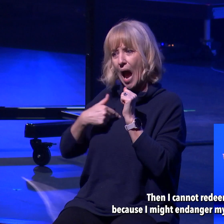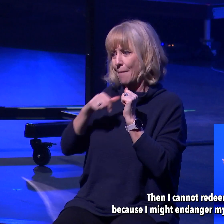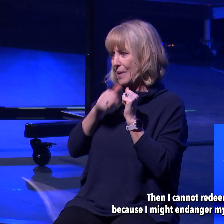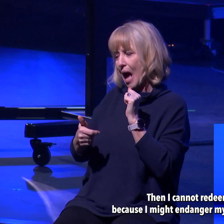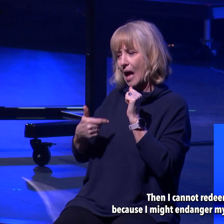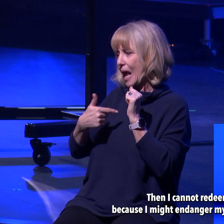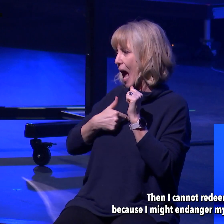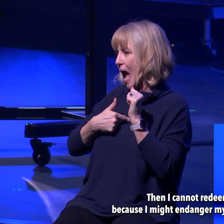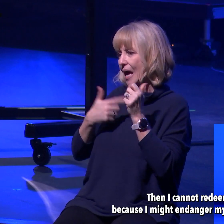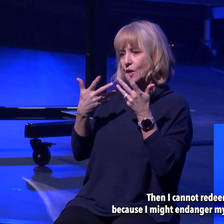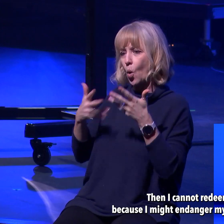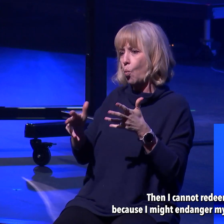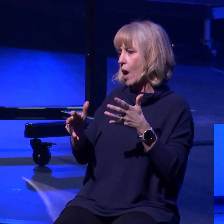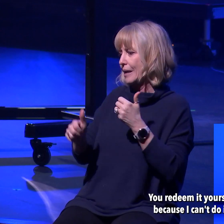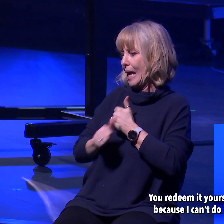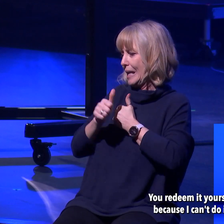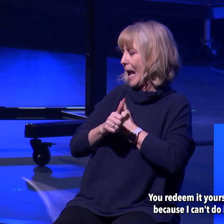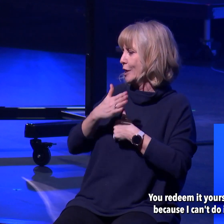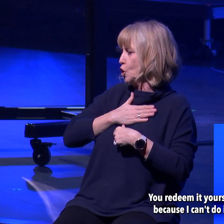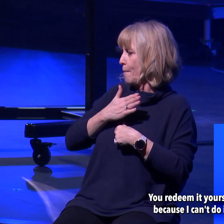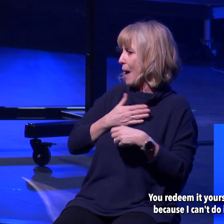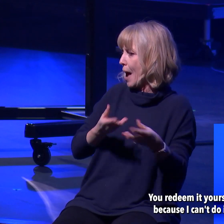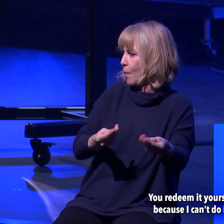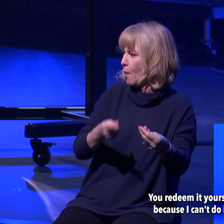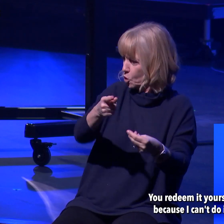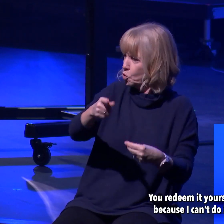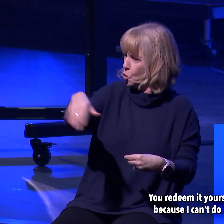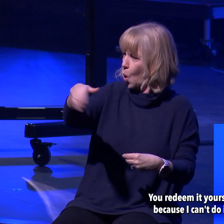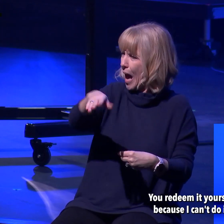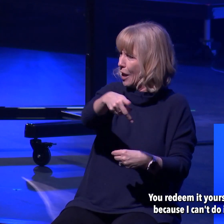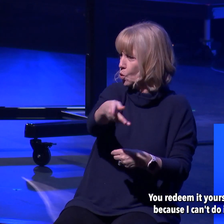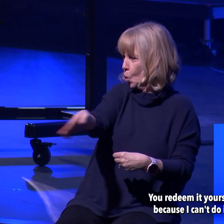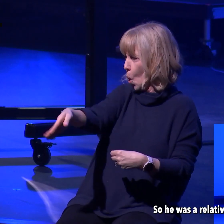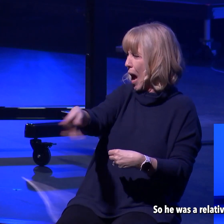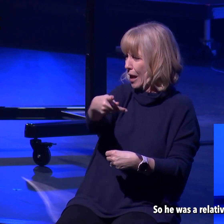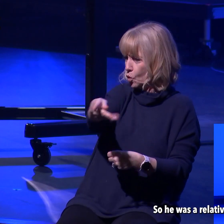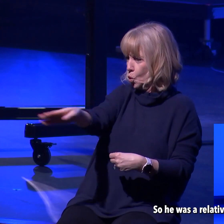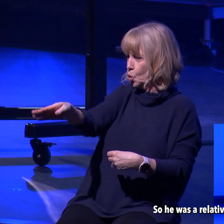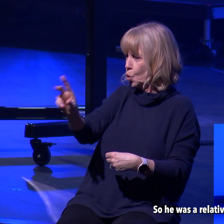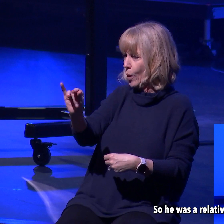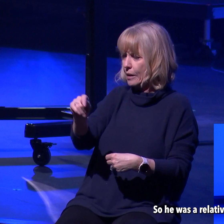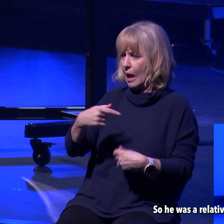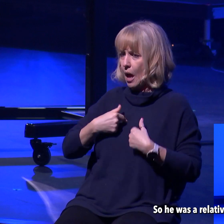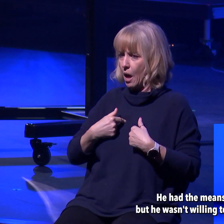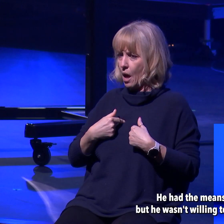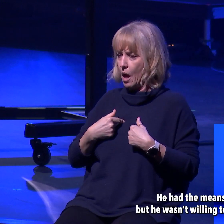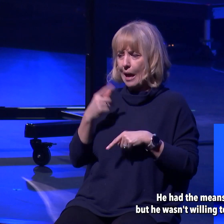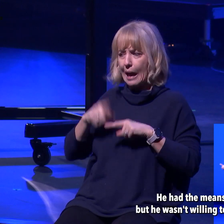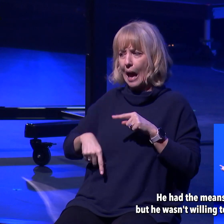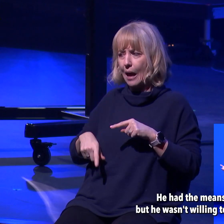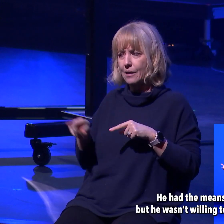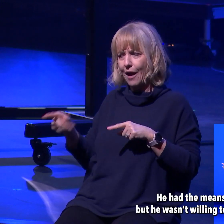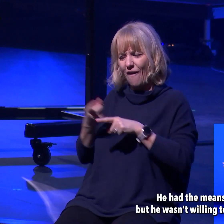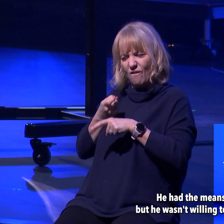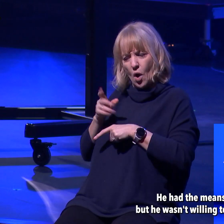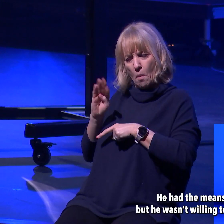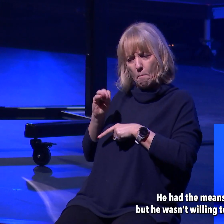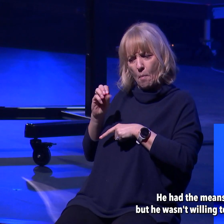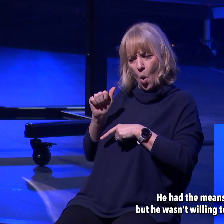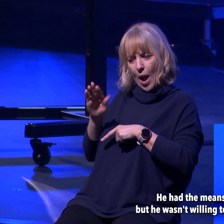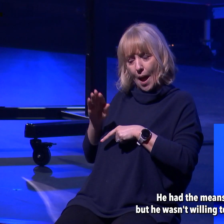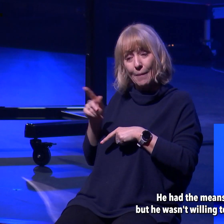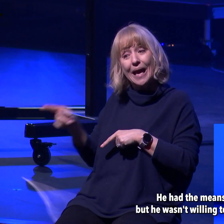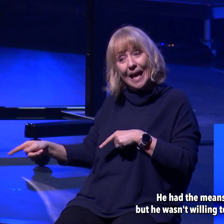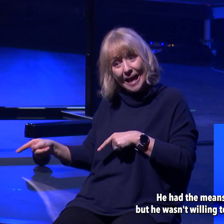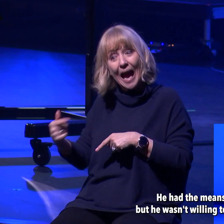might endanger my own estate. You redeem it yourself because I can't do it. See, he was a relative. He had the means,